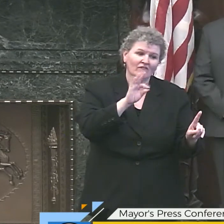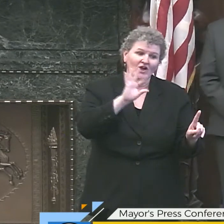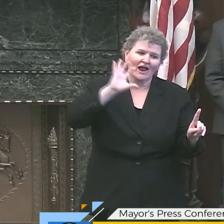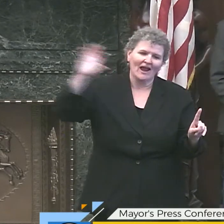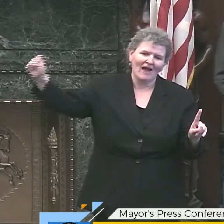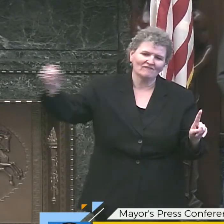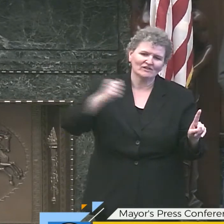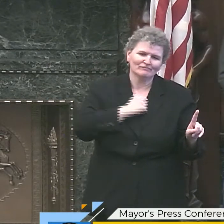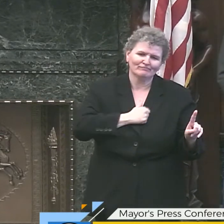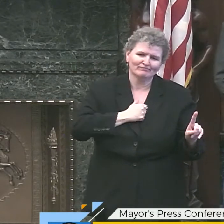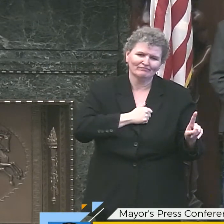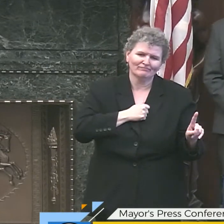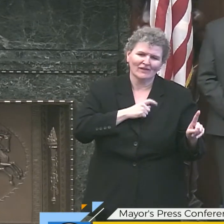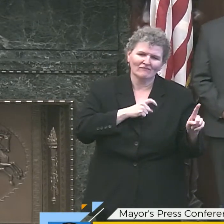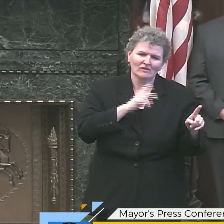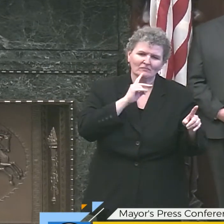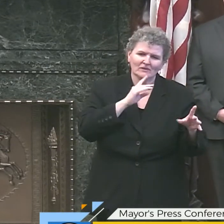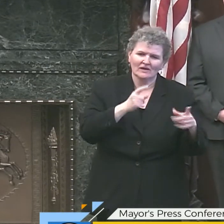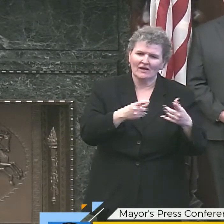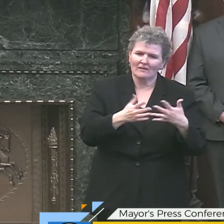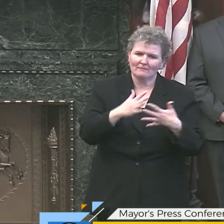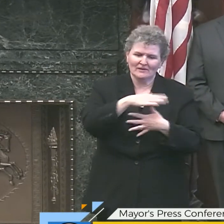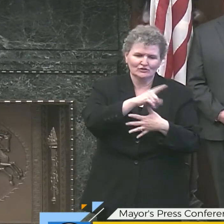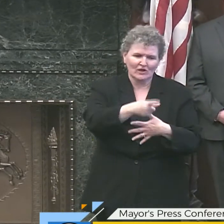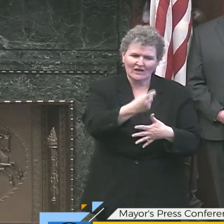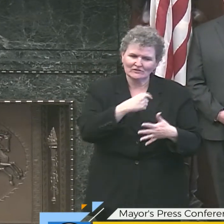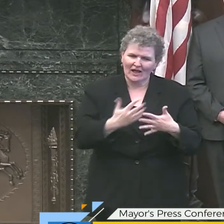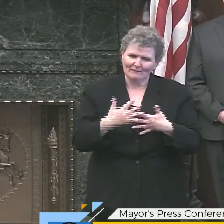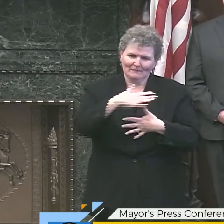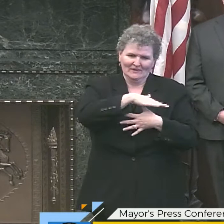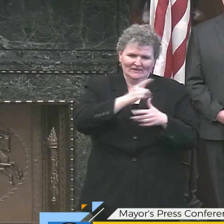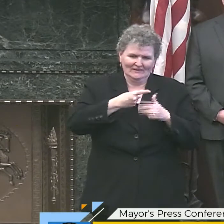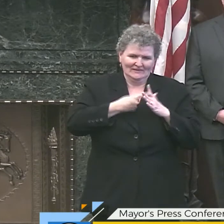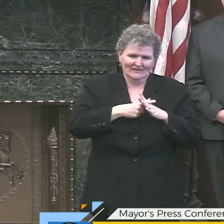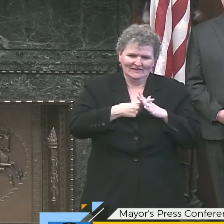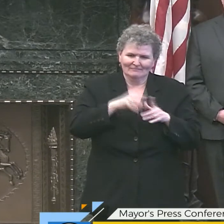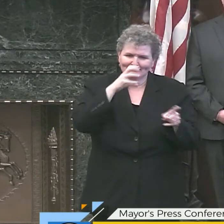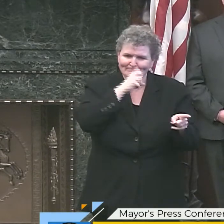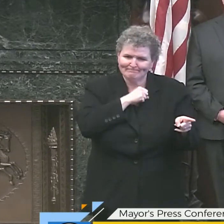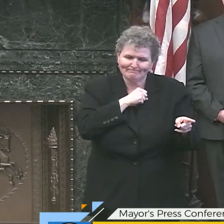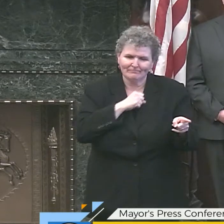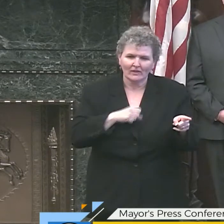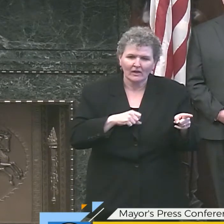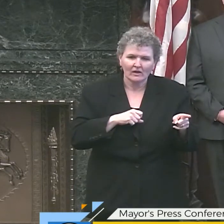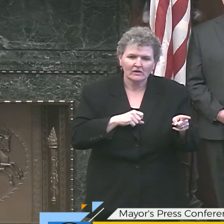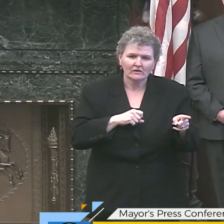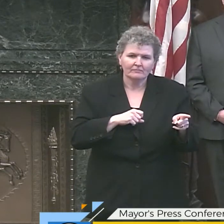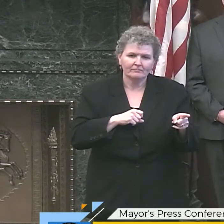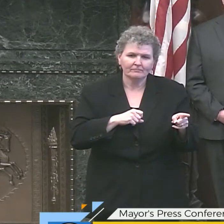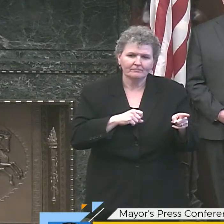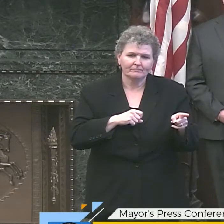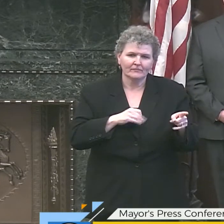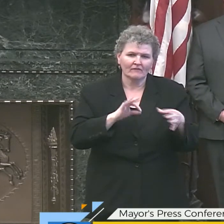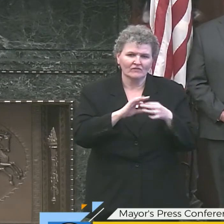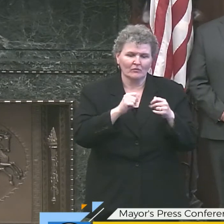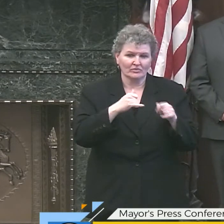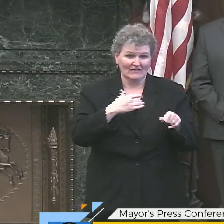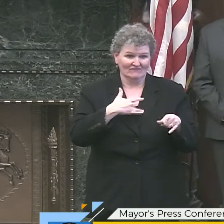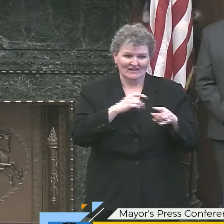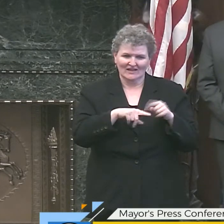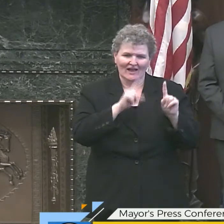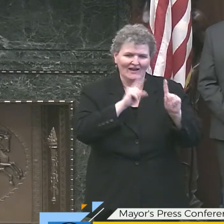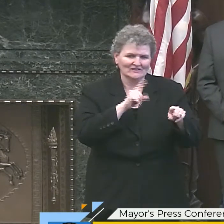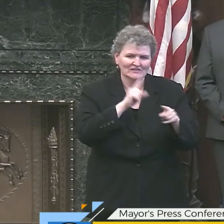questions for him needed to be up front. I can say that the city's posture has been for the last 2 weeks that we will not confirm how many